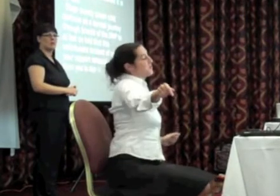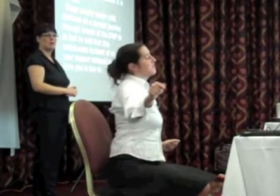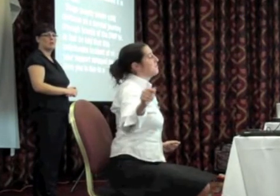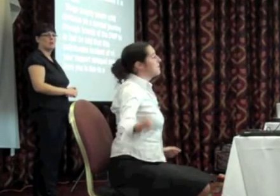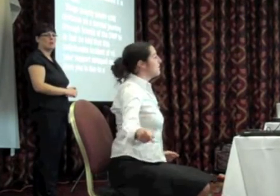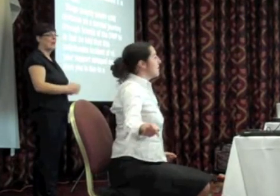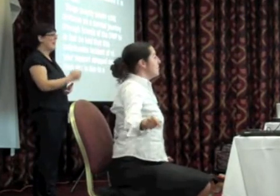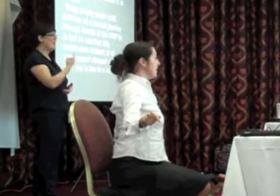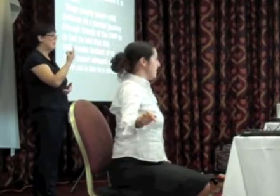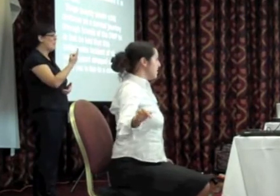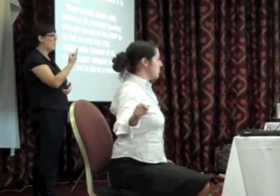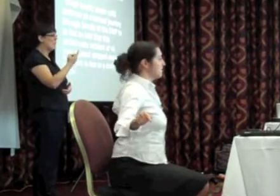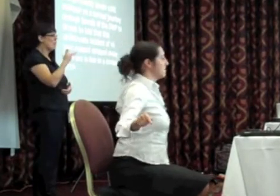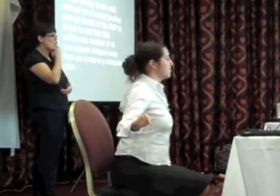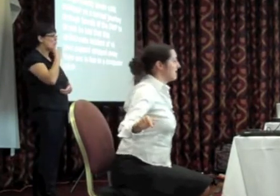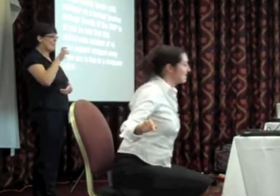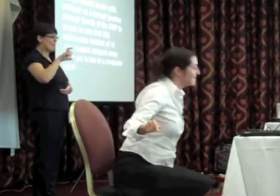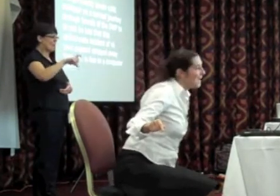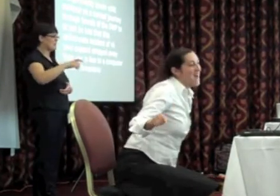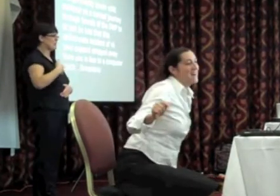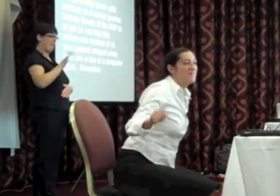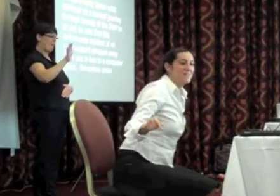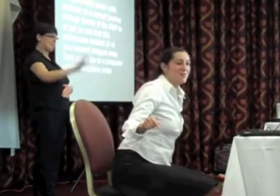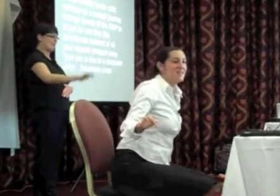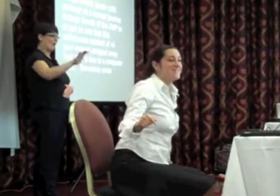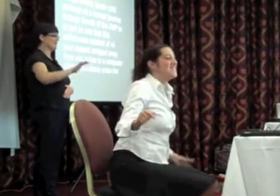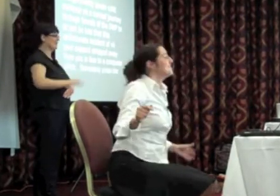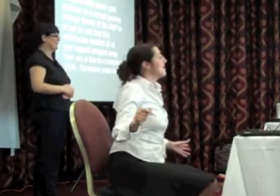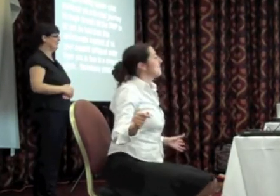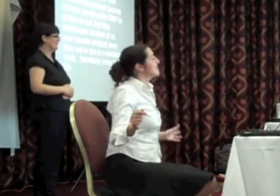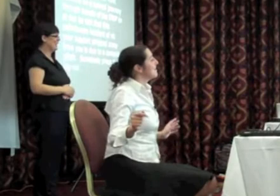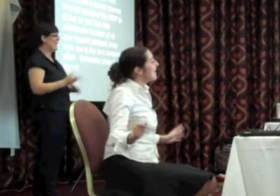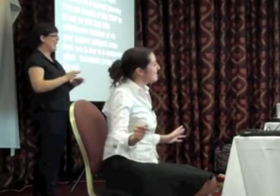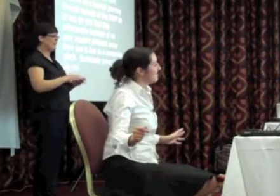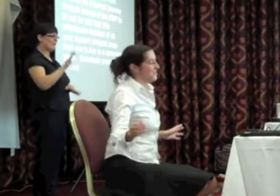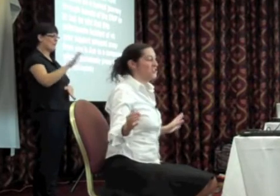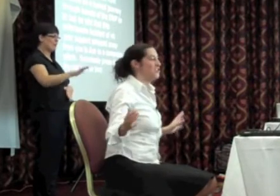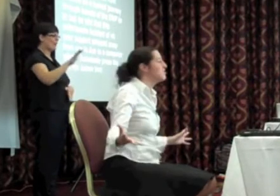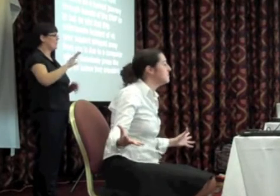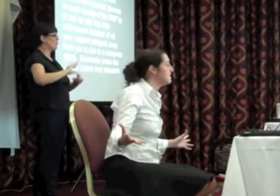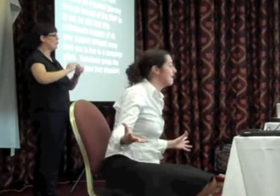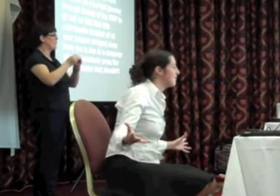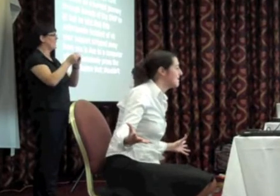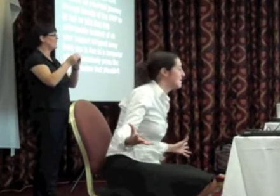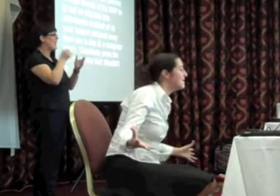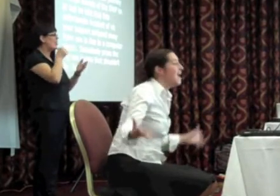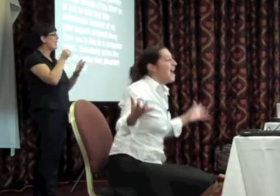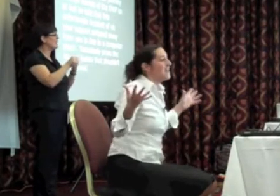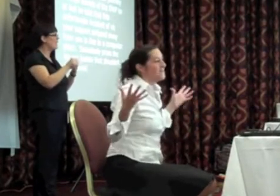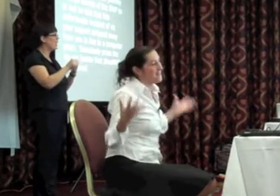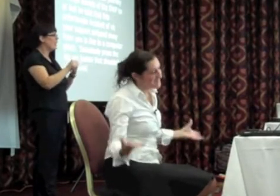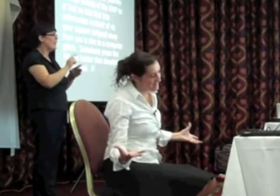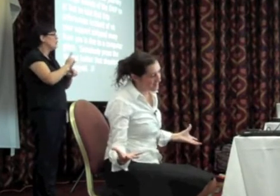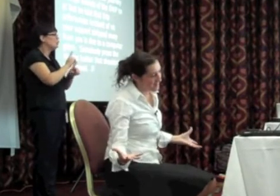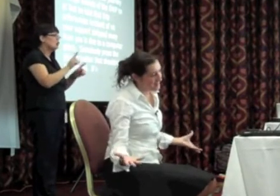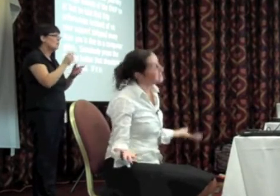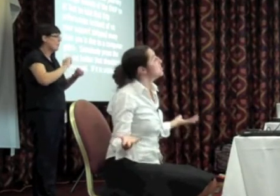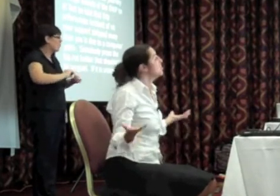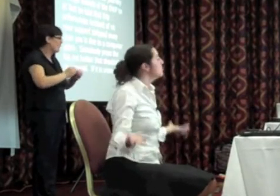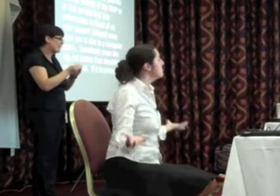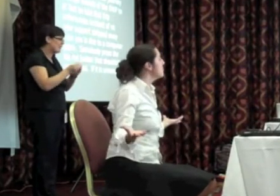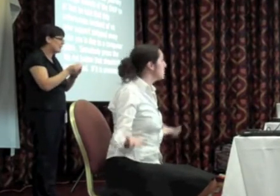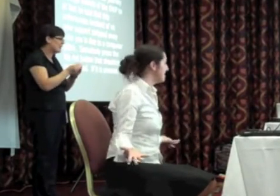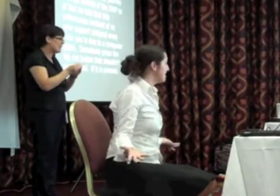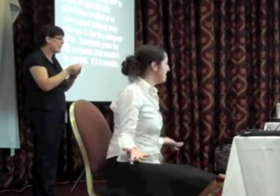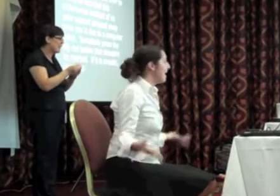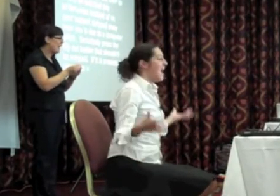Somebody just pressed the big red button that shouldn't be pressed. And if it's pressed, it generates a letter that shouldn't be generated. And if it is generated,